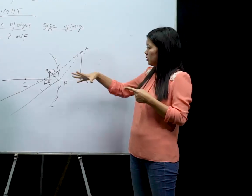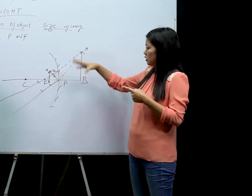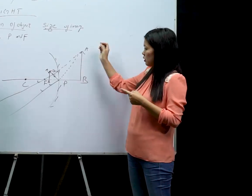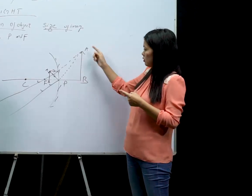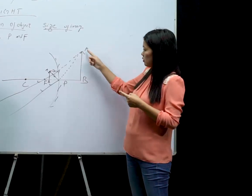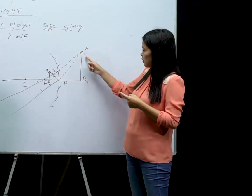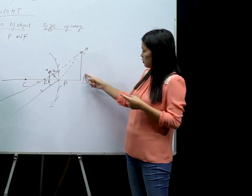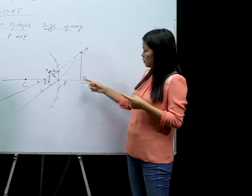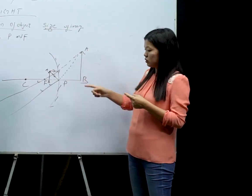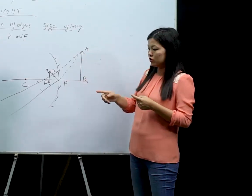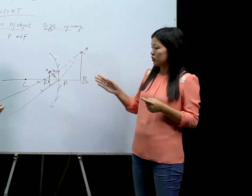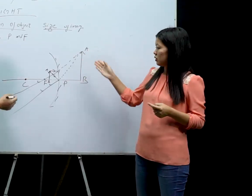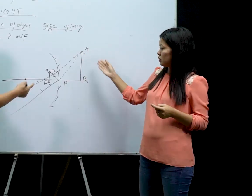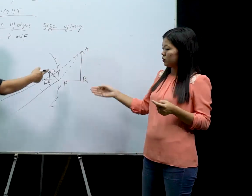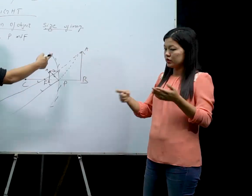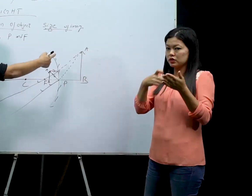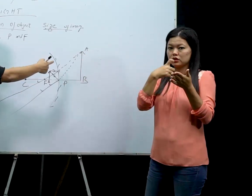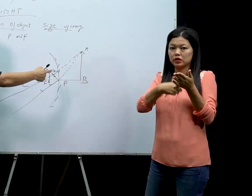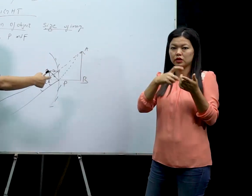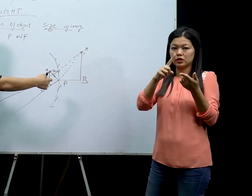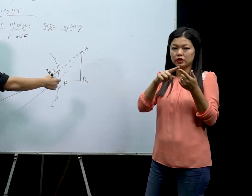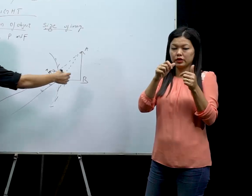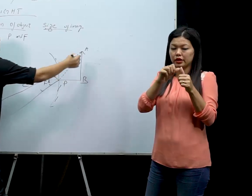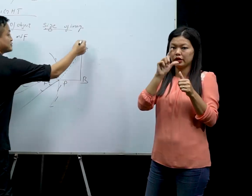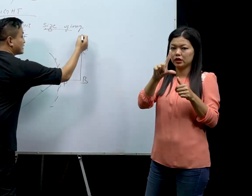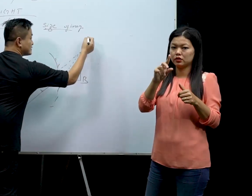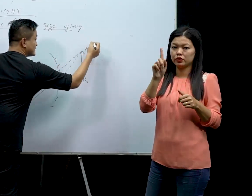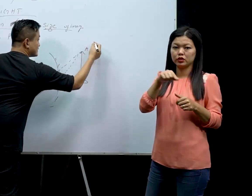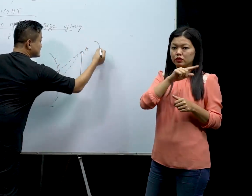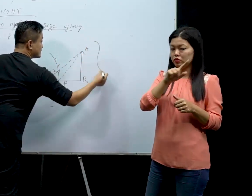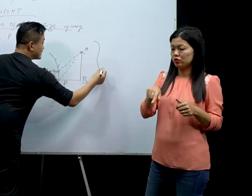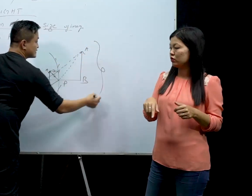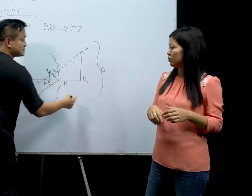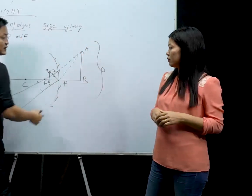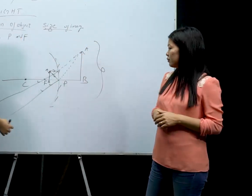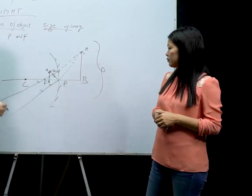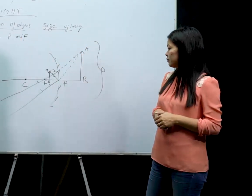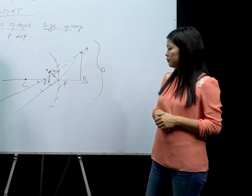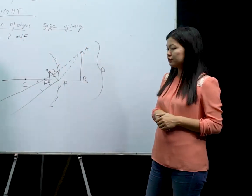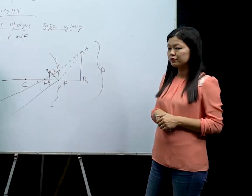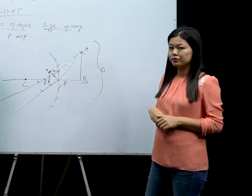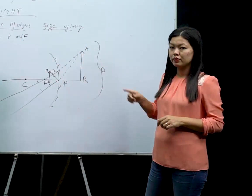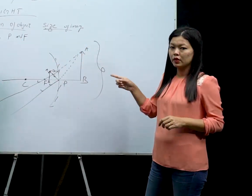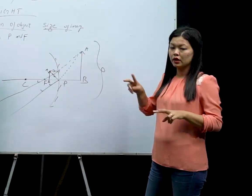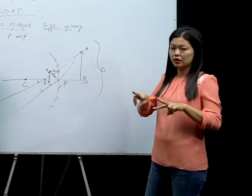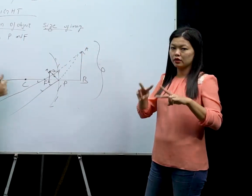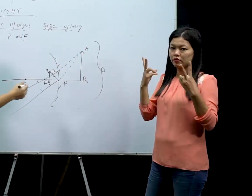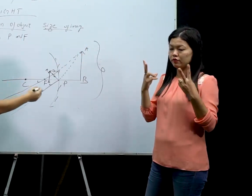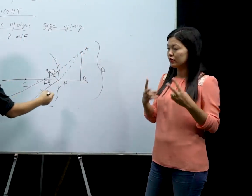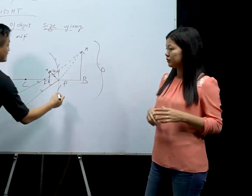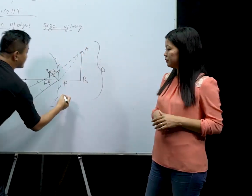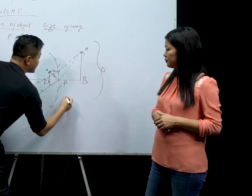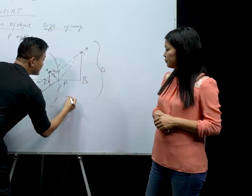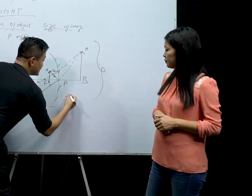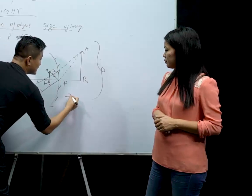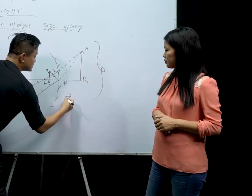virtual erect? It is erect, right? It is straight. See, it is straight. So now we'll